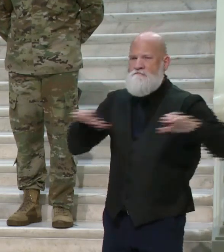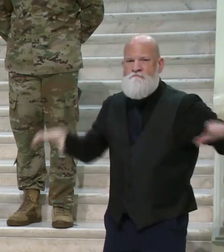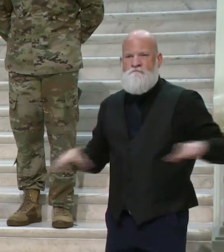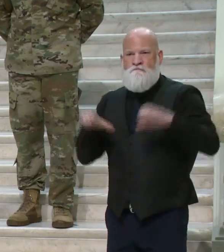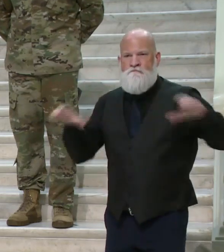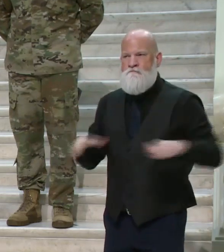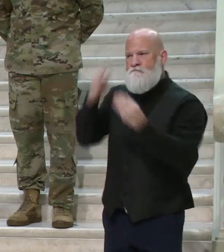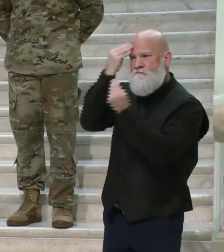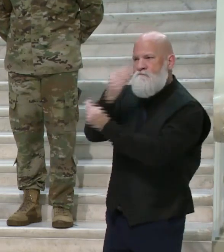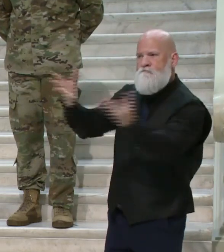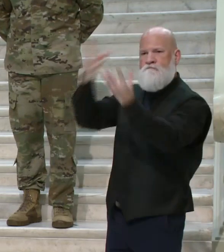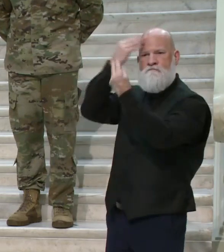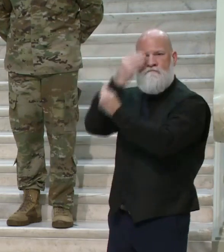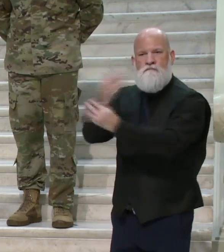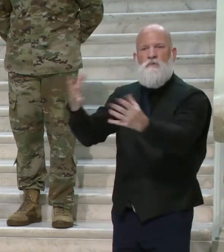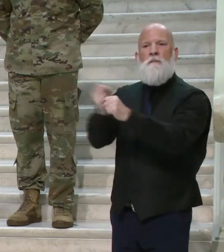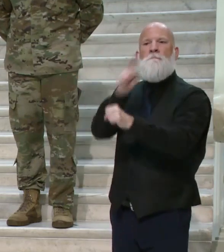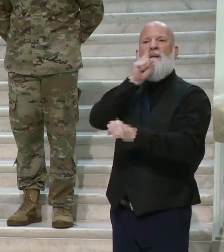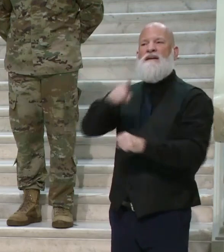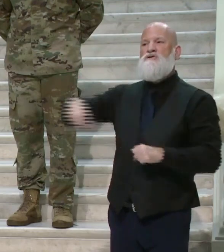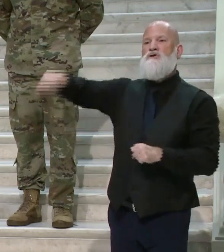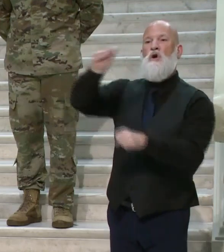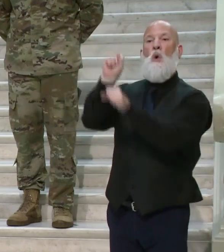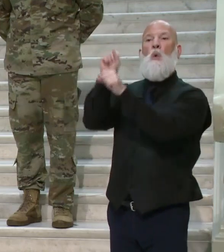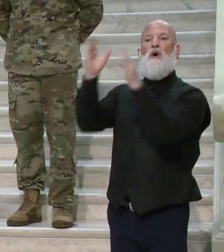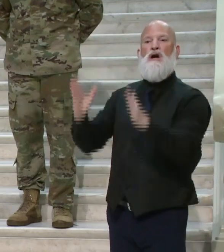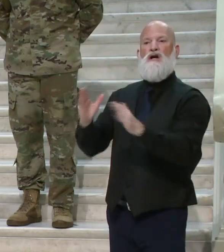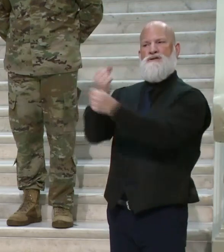the workers, but also for the state as a whole.